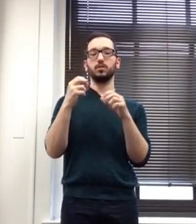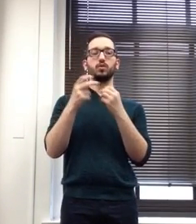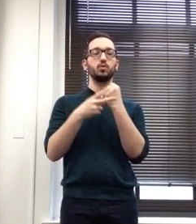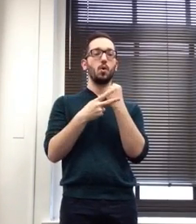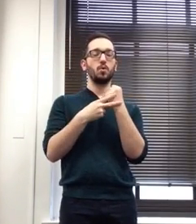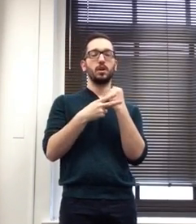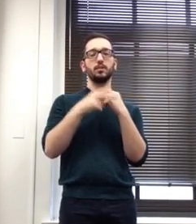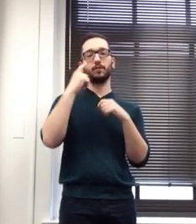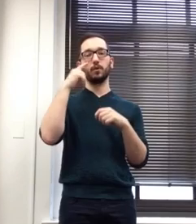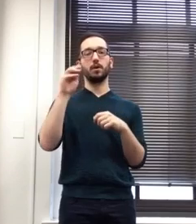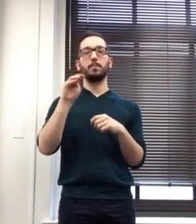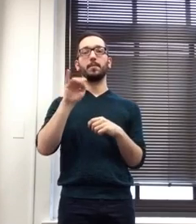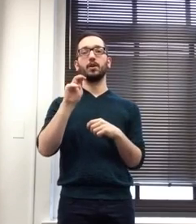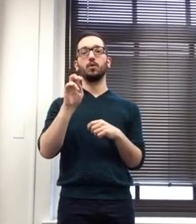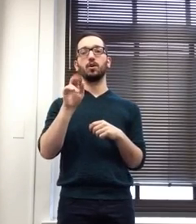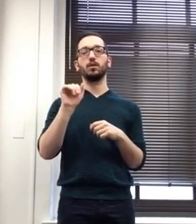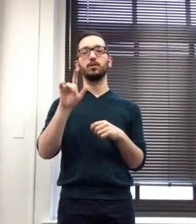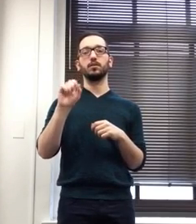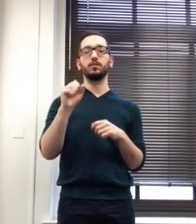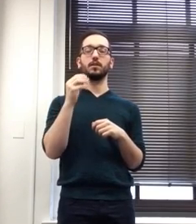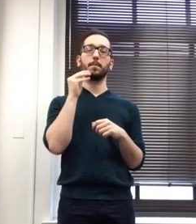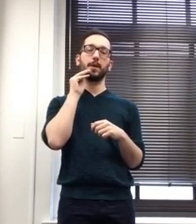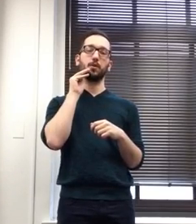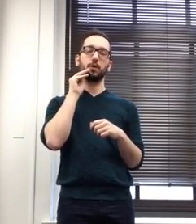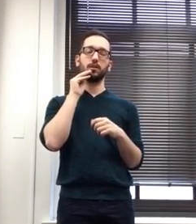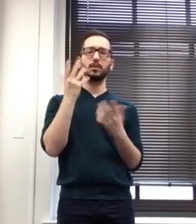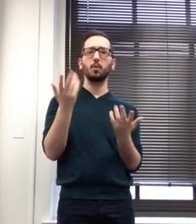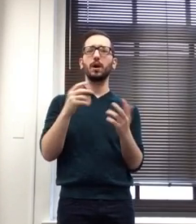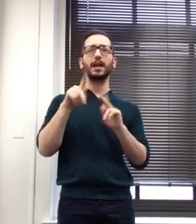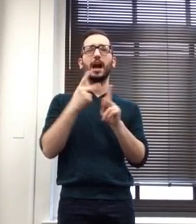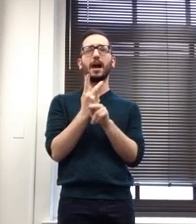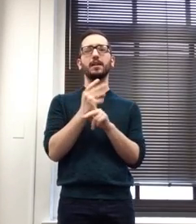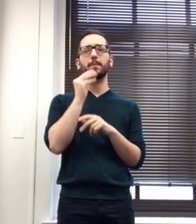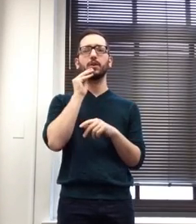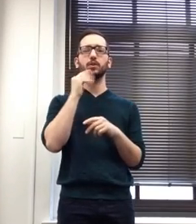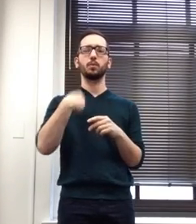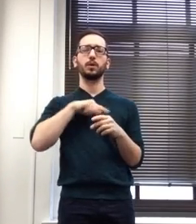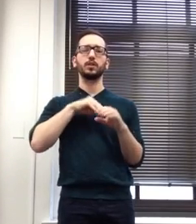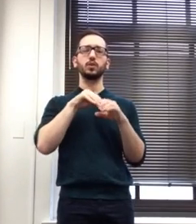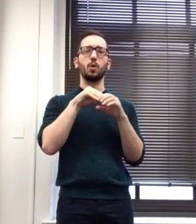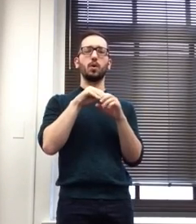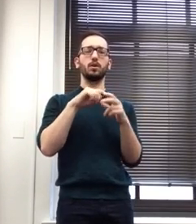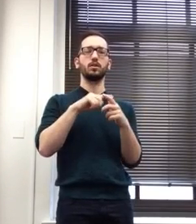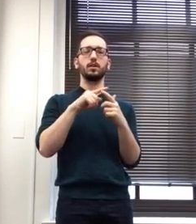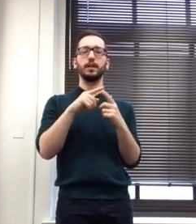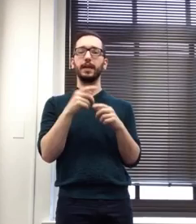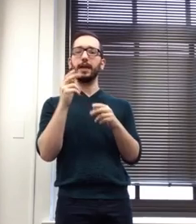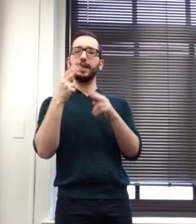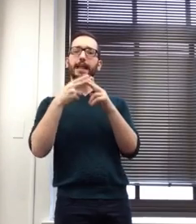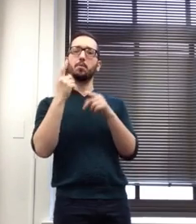store, by the way, in our skeletal system? Some useful minerals or things that we store. Name one? Calcium. Okay, good. Name another